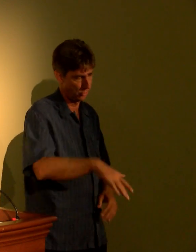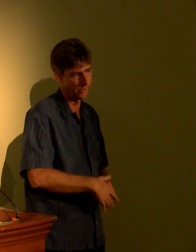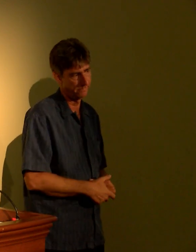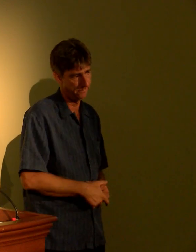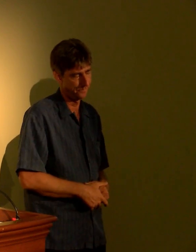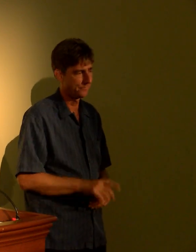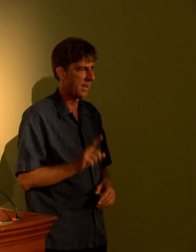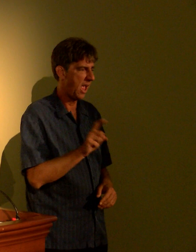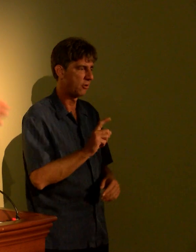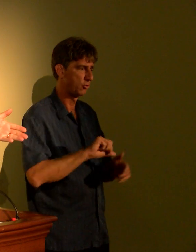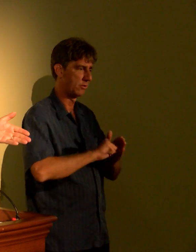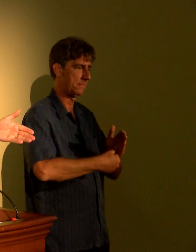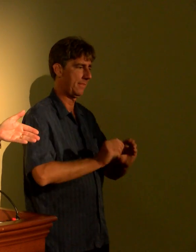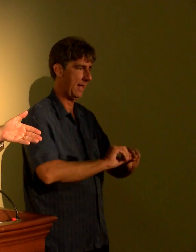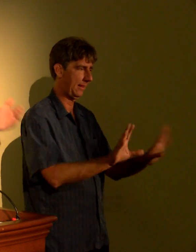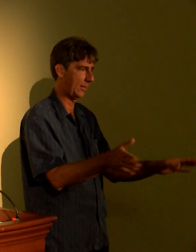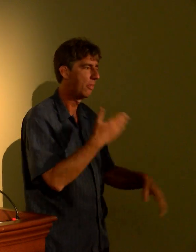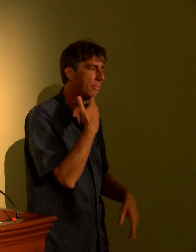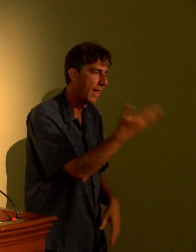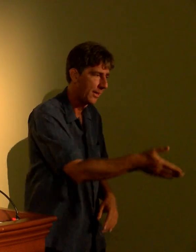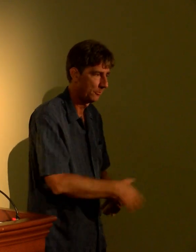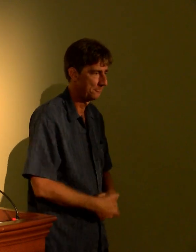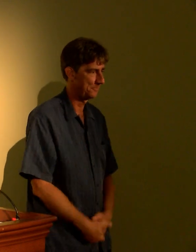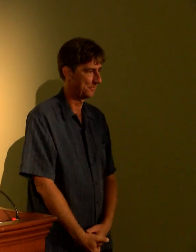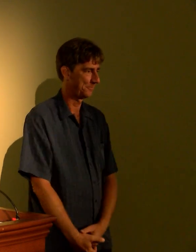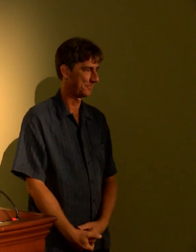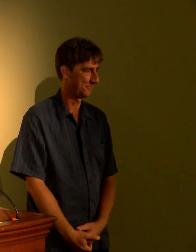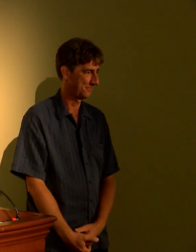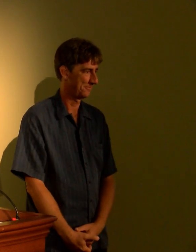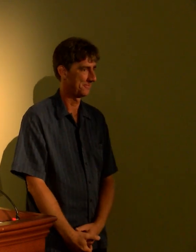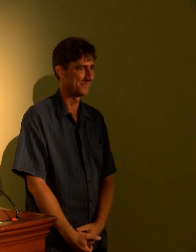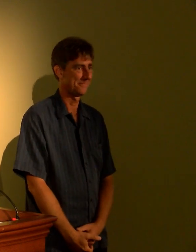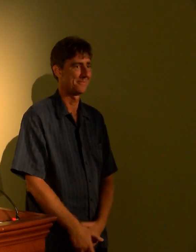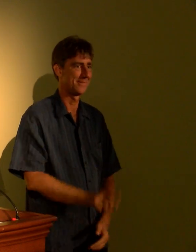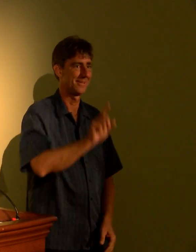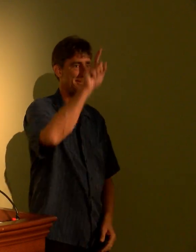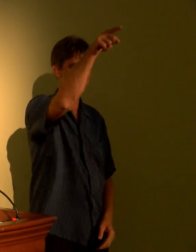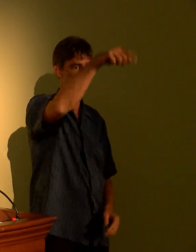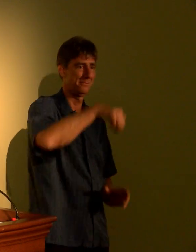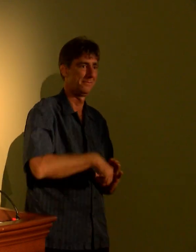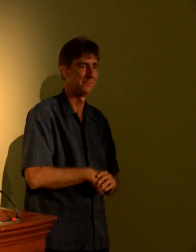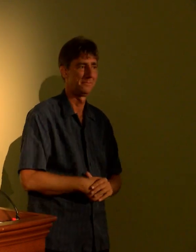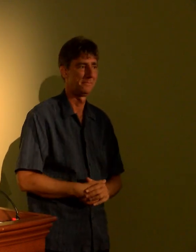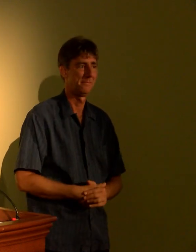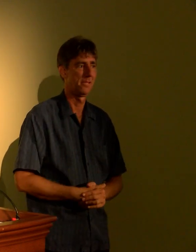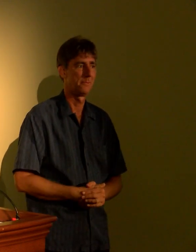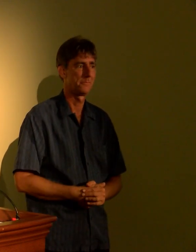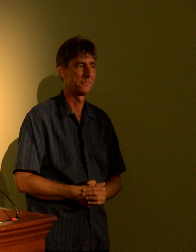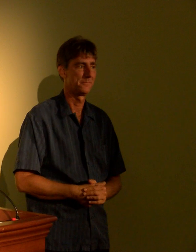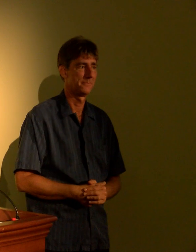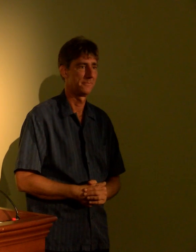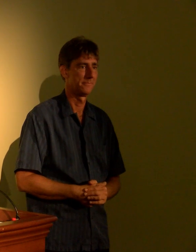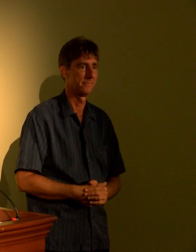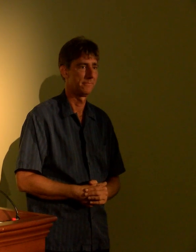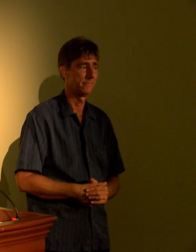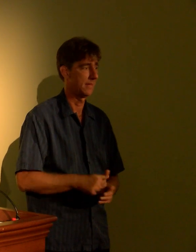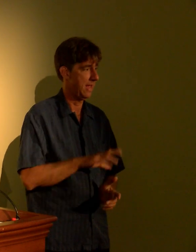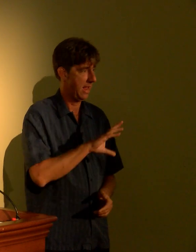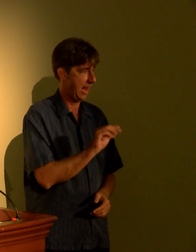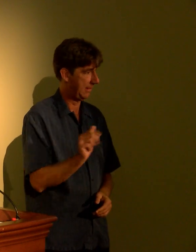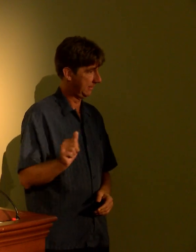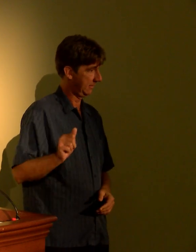something I should have made that clearer. Thank you so much. Yes, in the back. Are there any known self-portraits